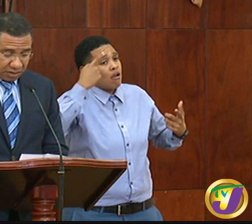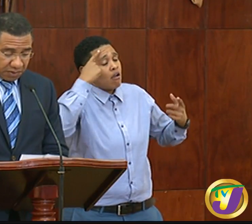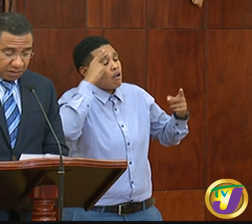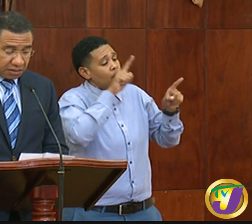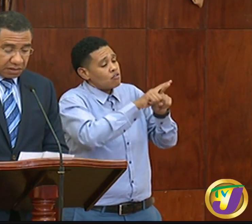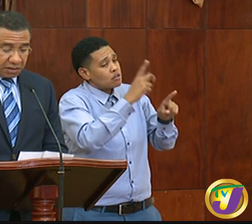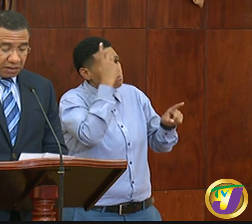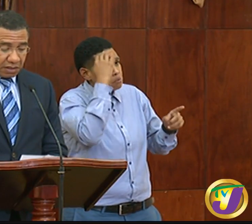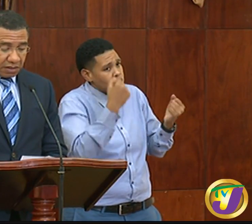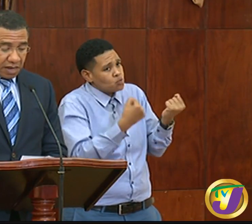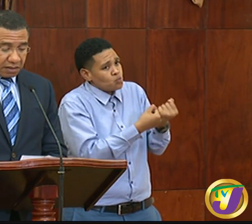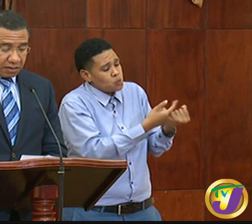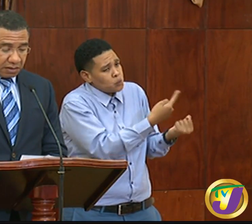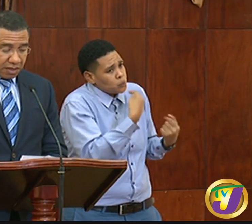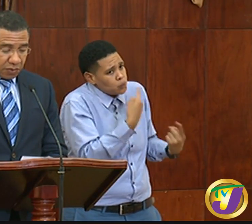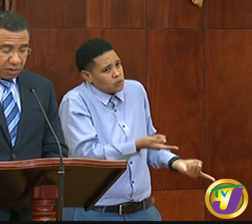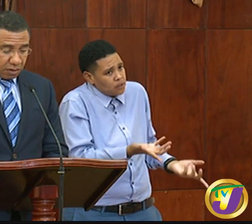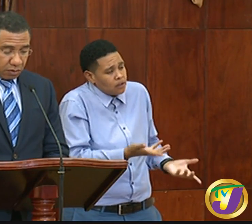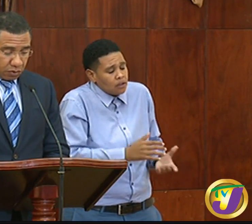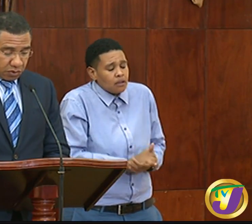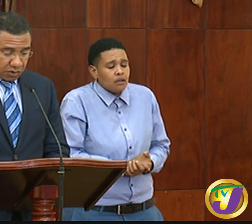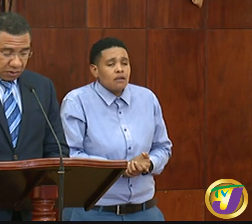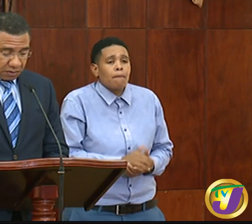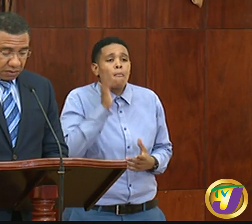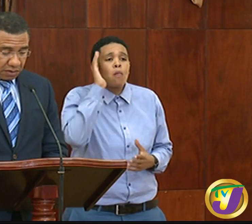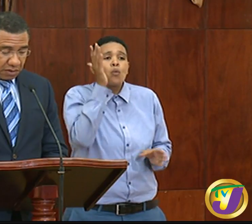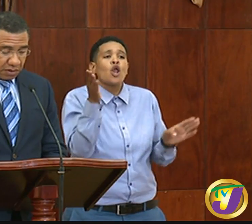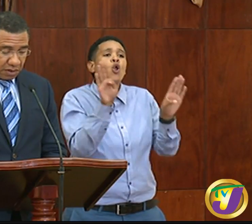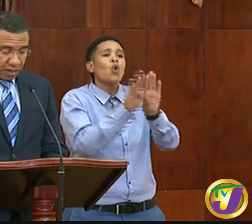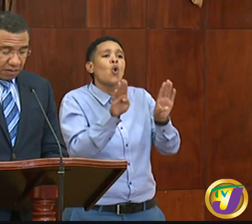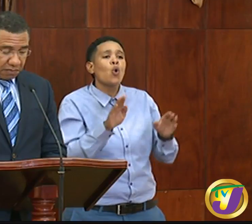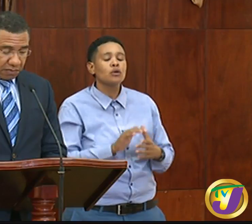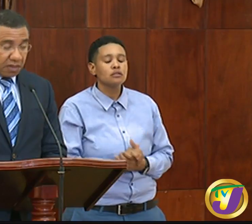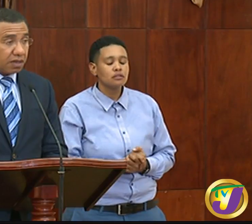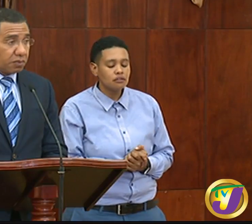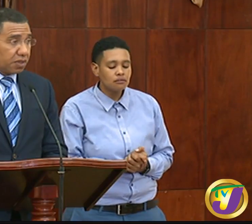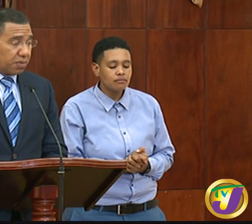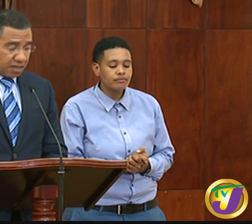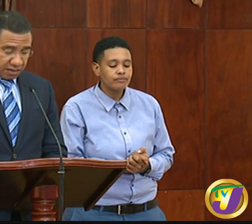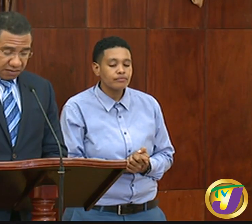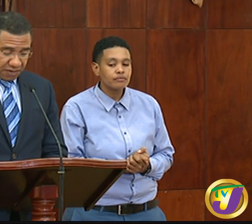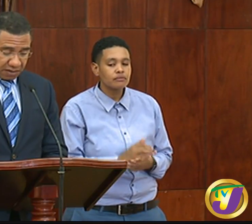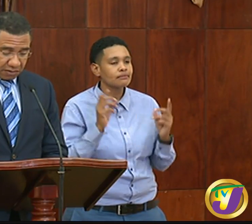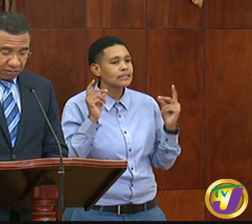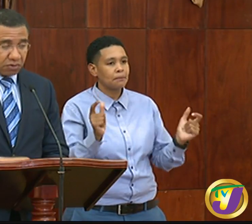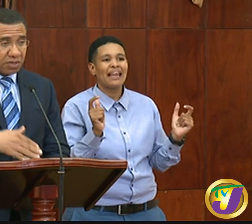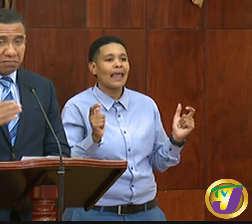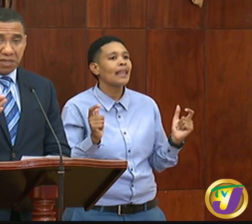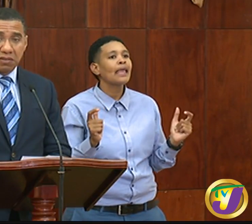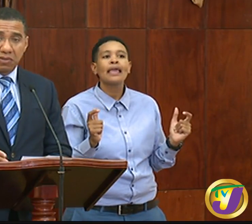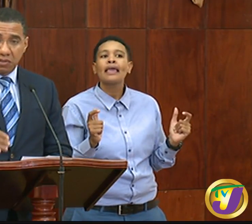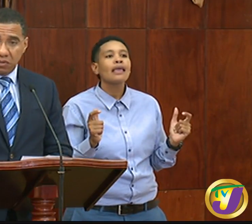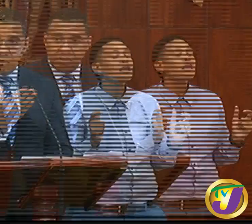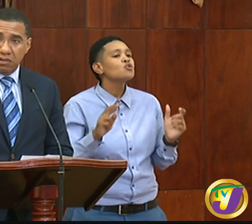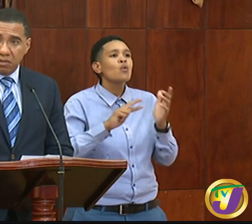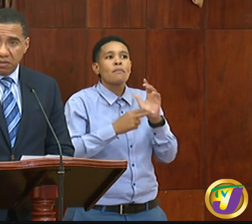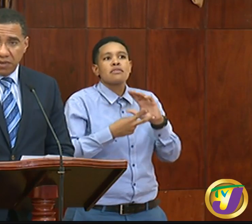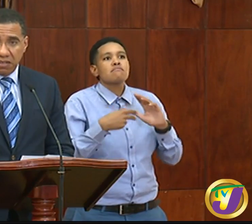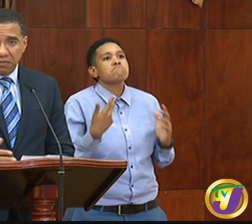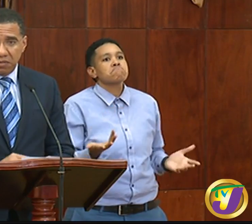and endorsement, that they will close with immediate effect. So that